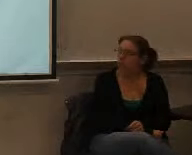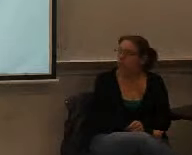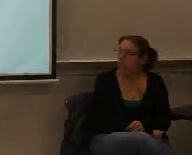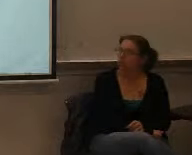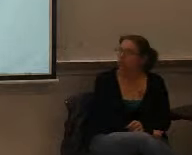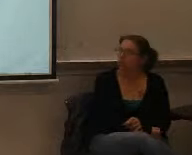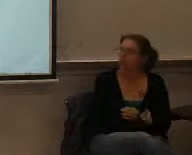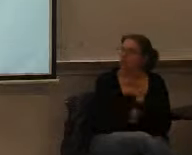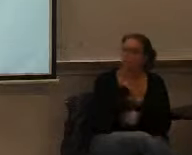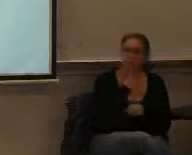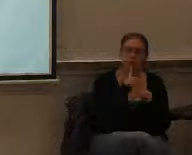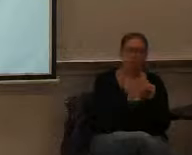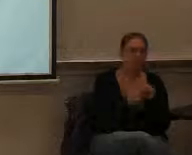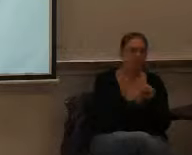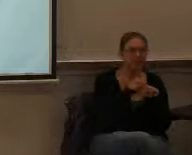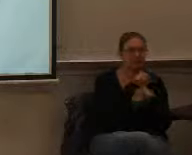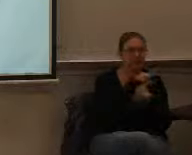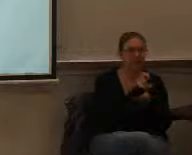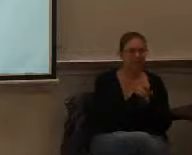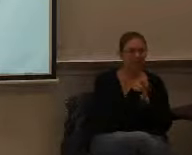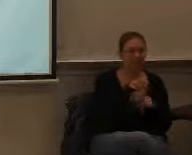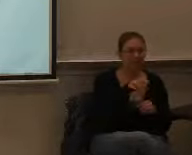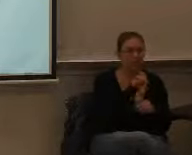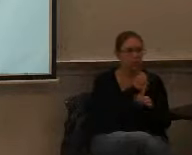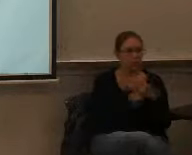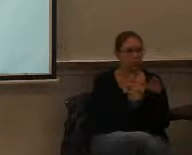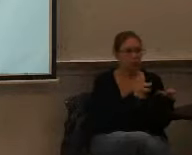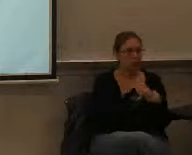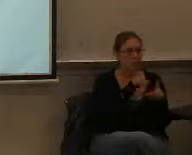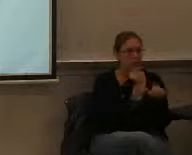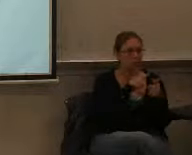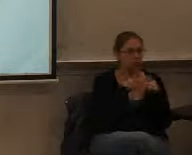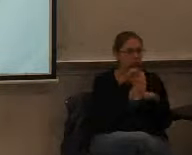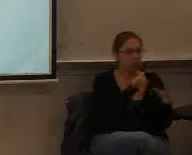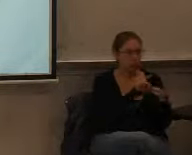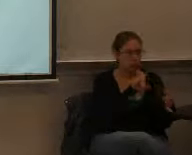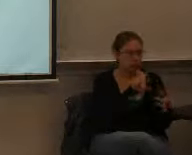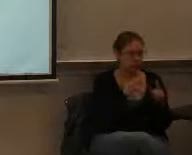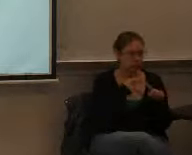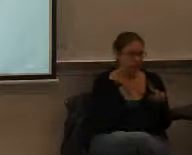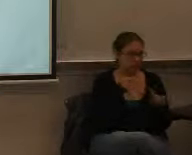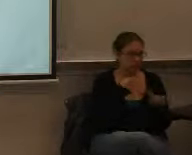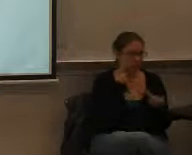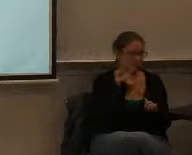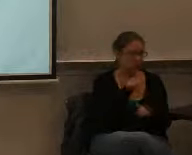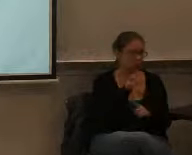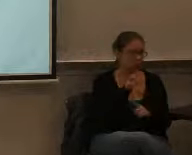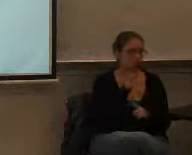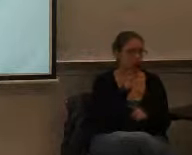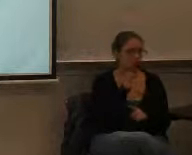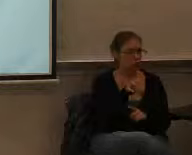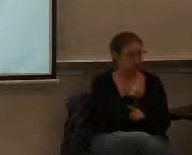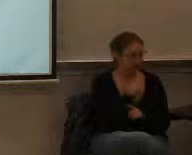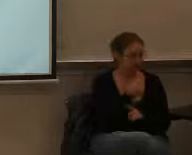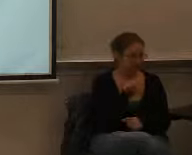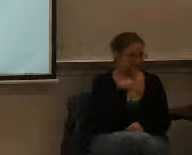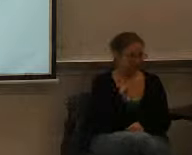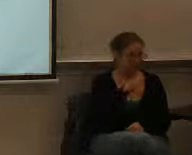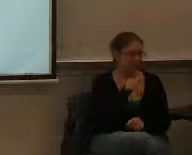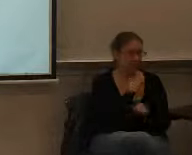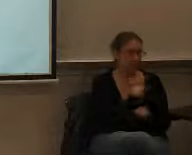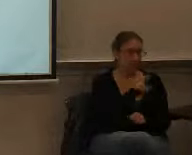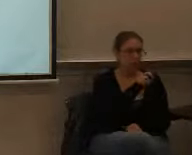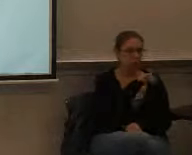So I talked about this. They can dive or swarm in response to chemicals released when conspecifically crushed, and how they can